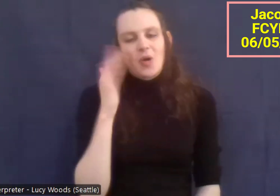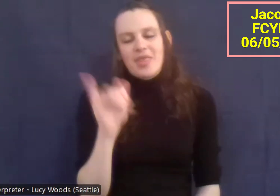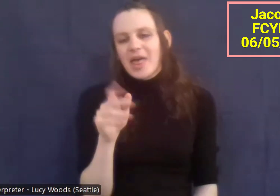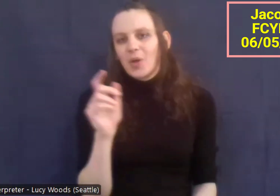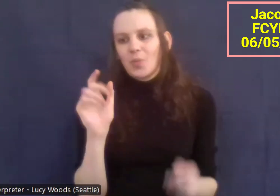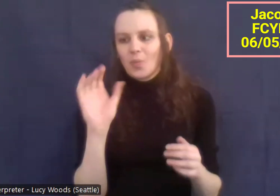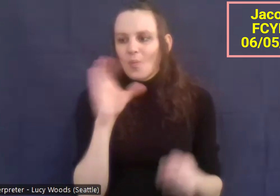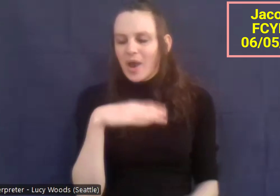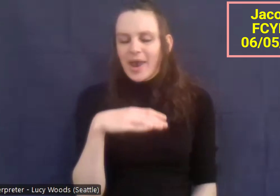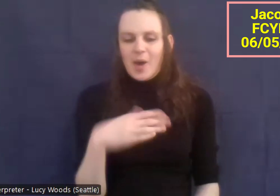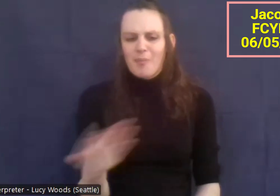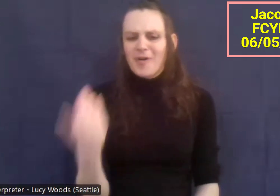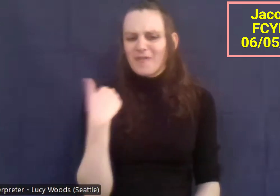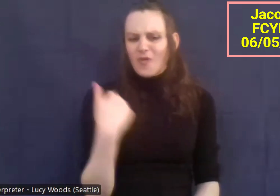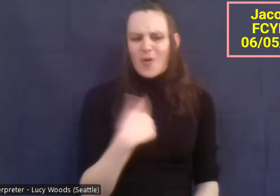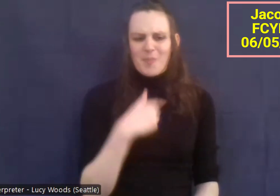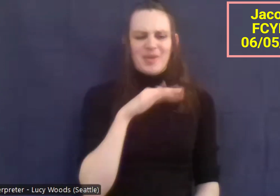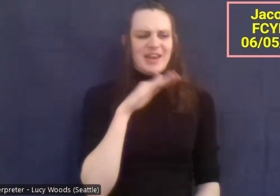guy